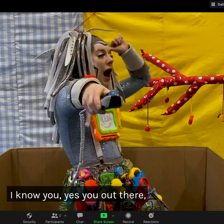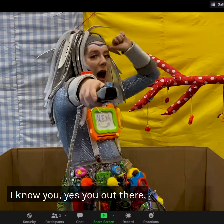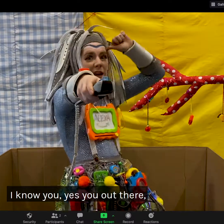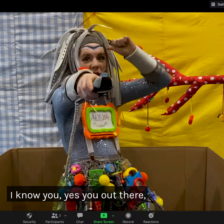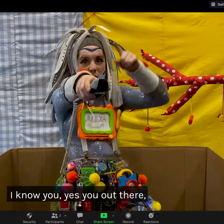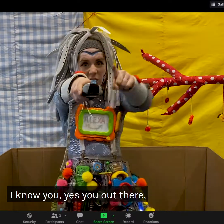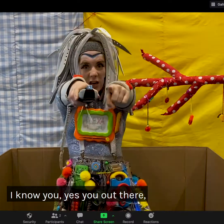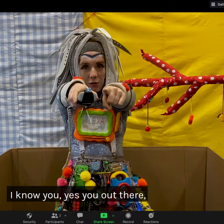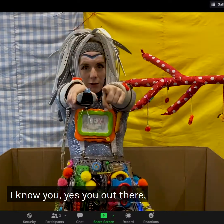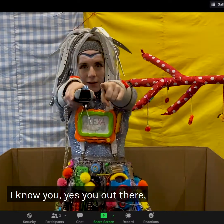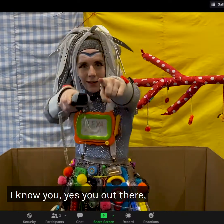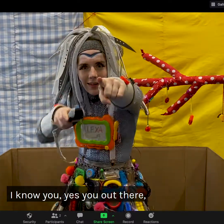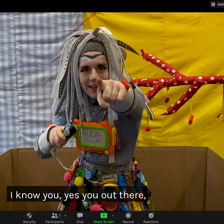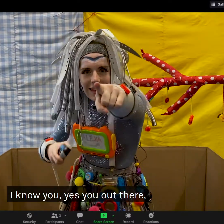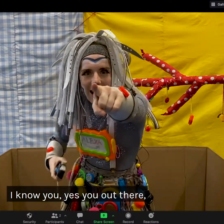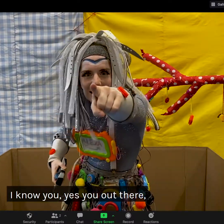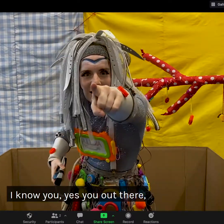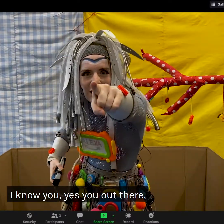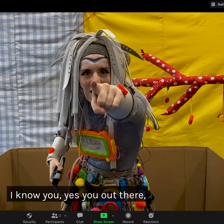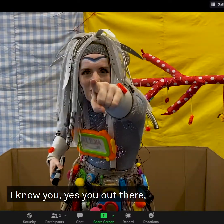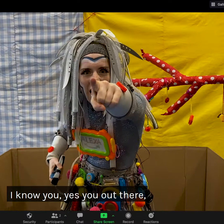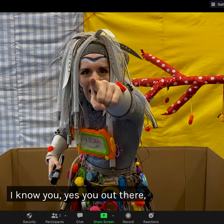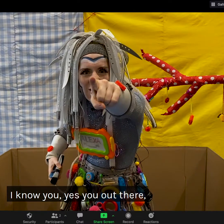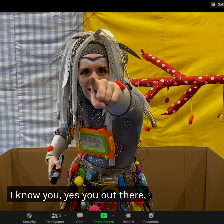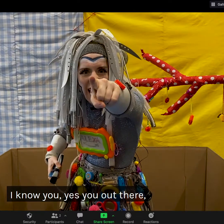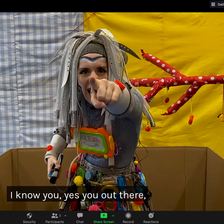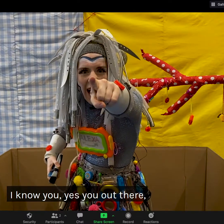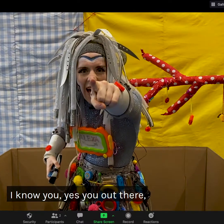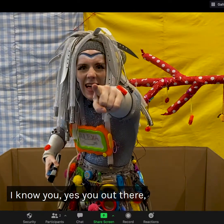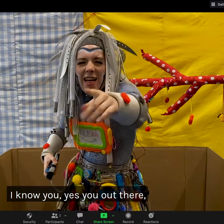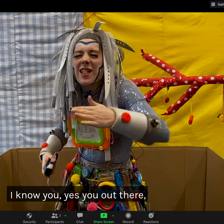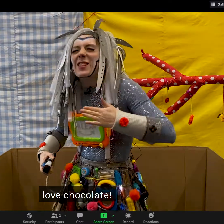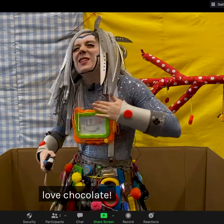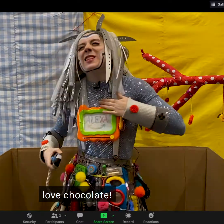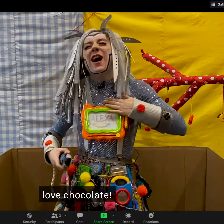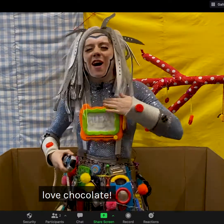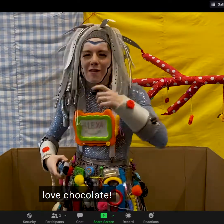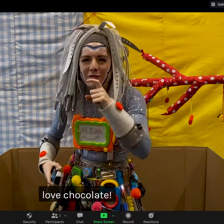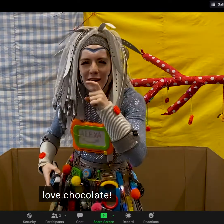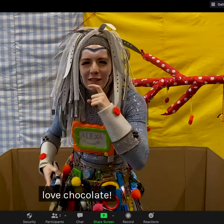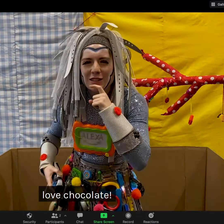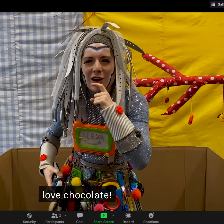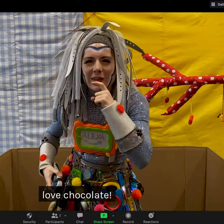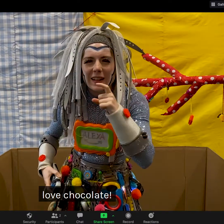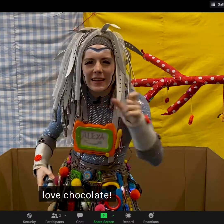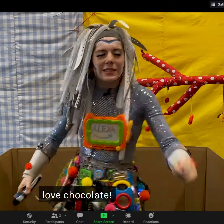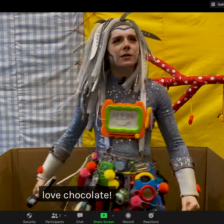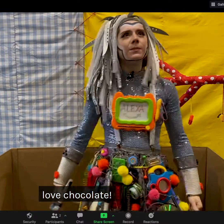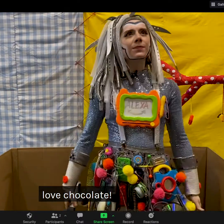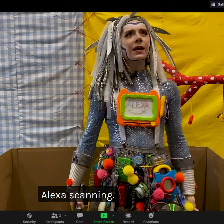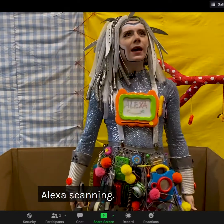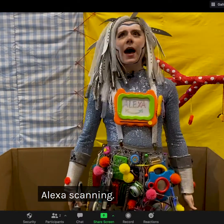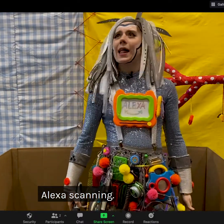I know you. Yes, you out there. Love chocolate.